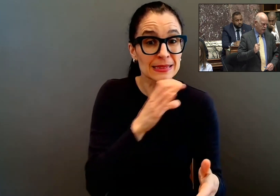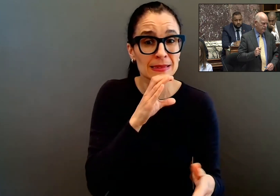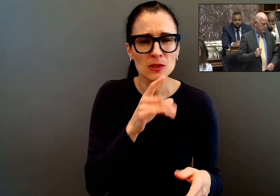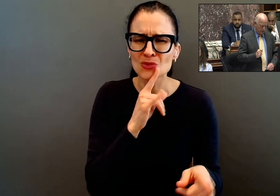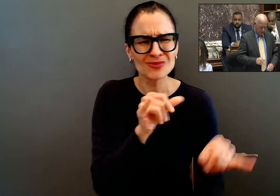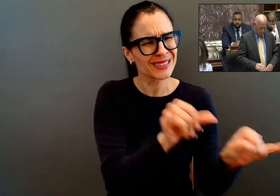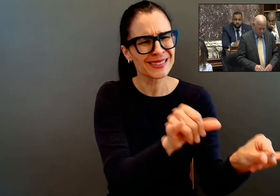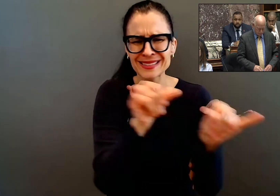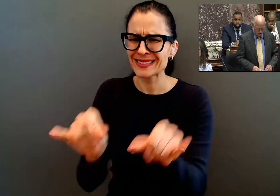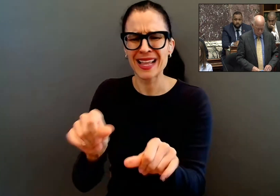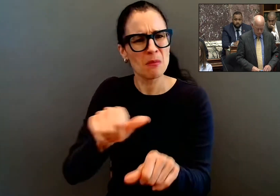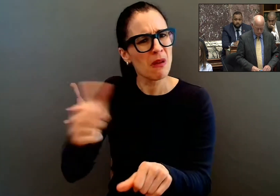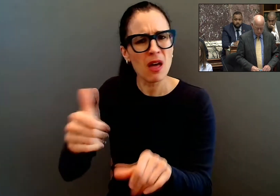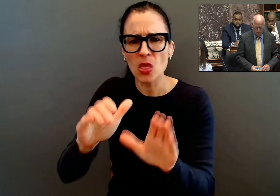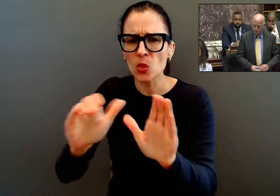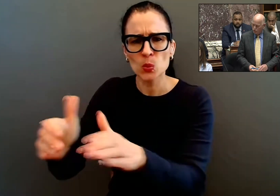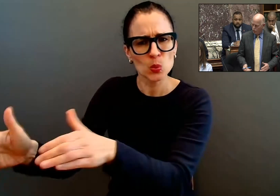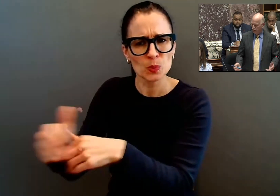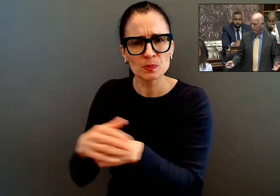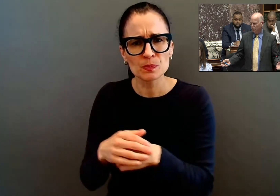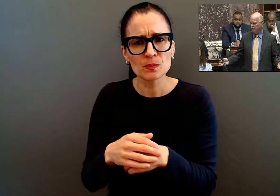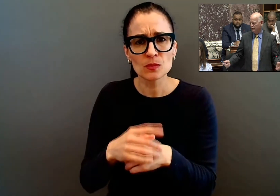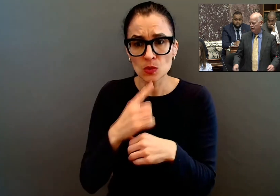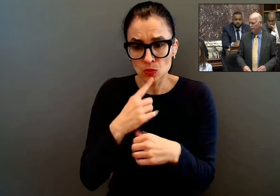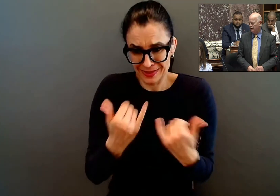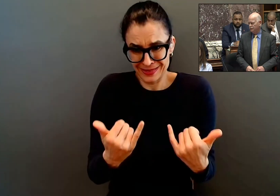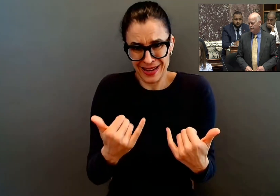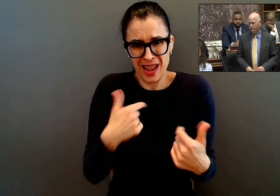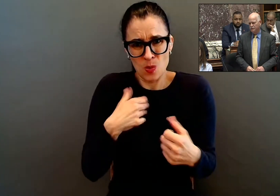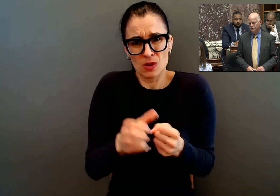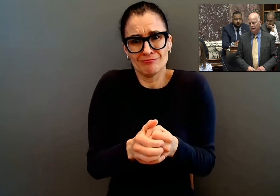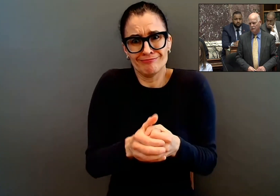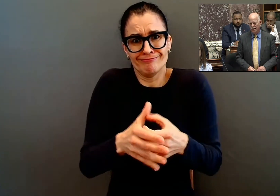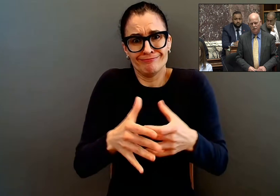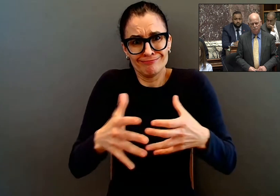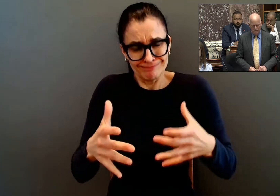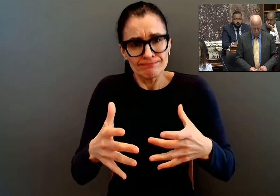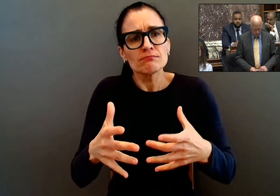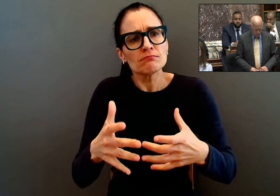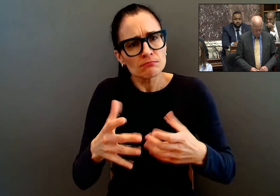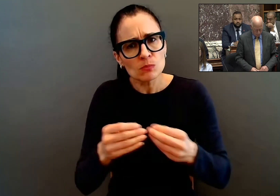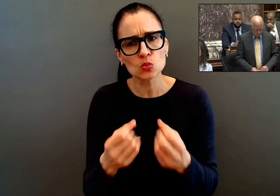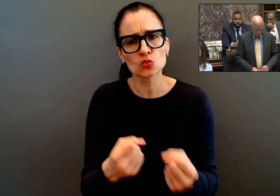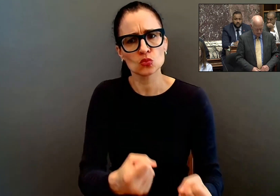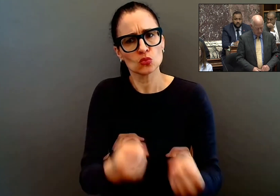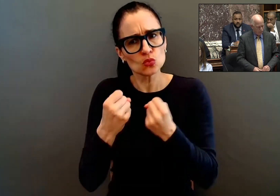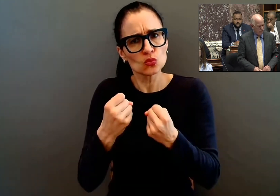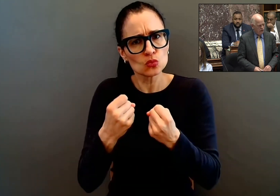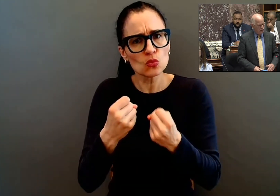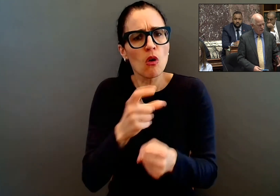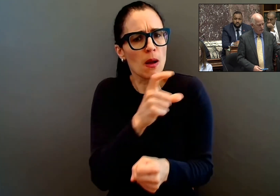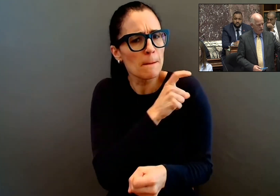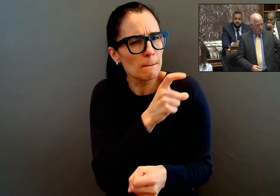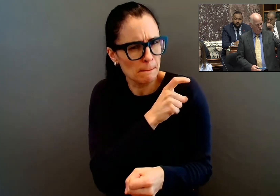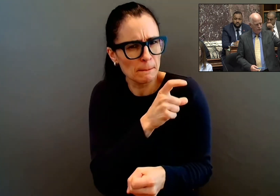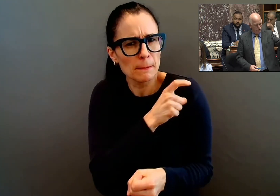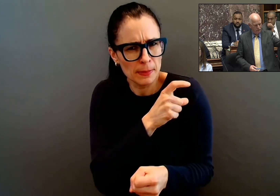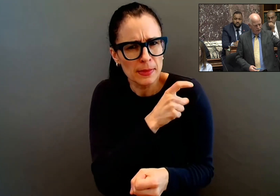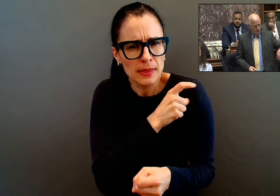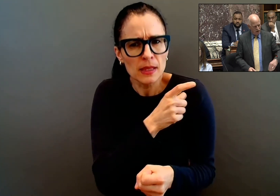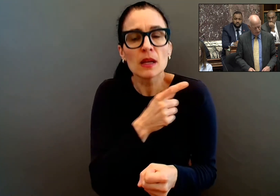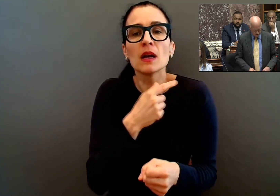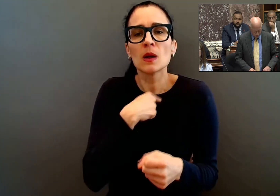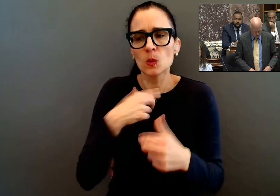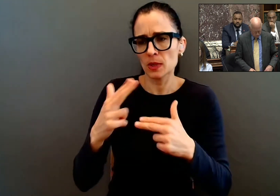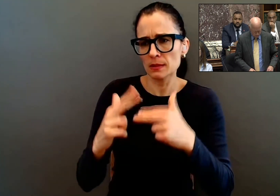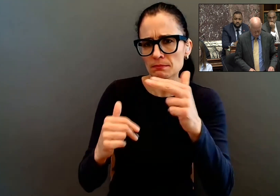strengthening policing in this province, also rebuilding the critical services that make people feel safe. The old government,